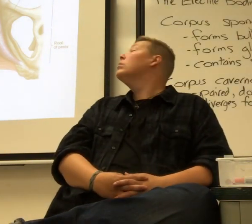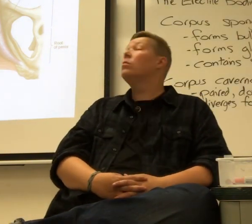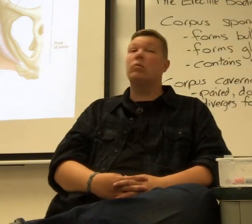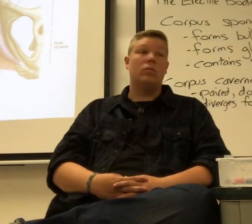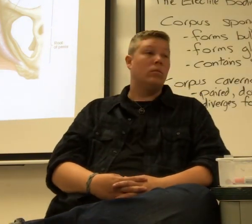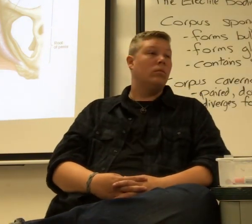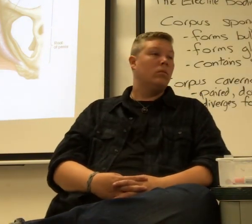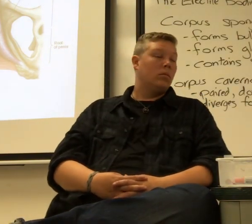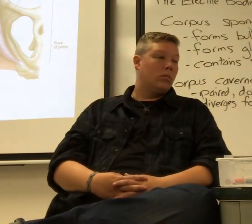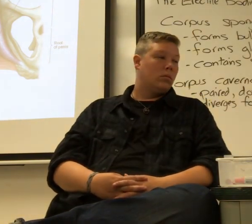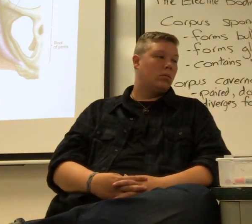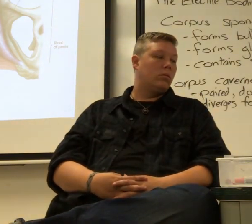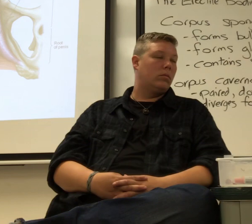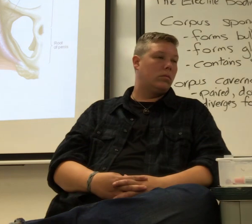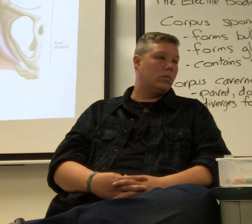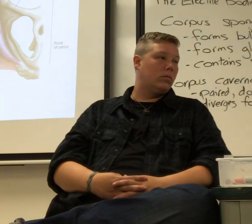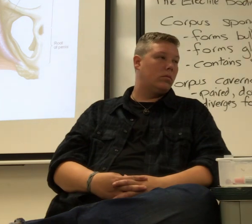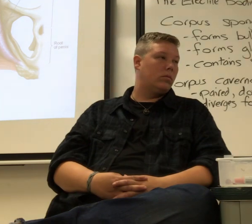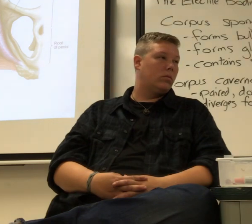erectile bodies